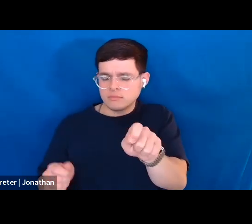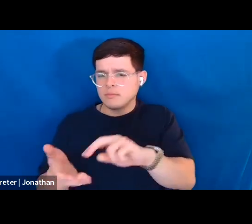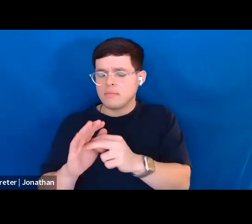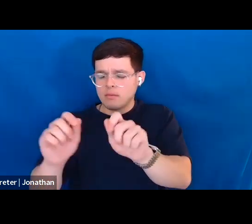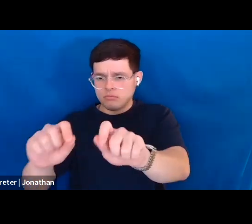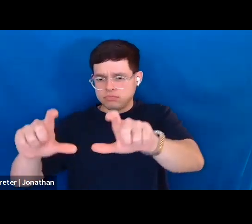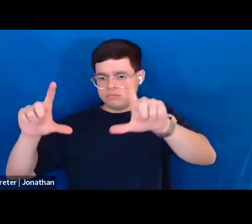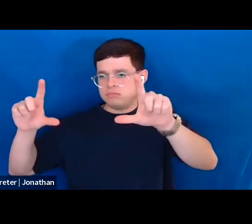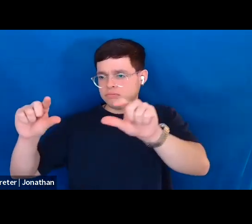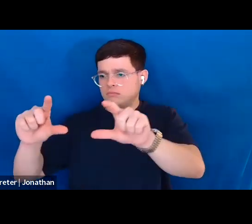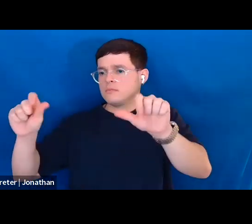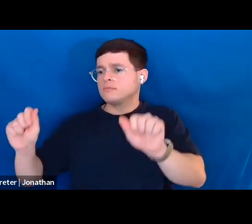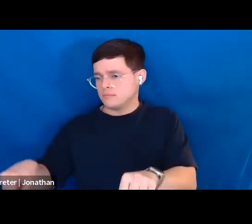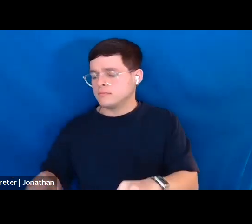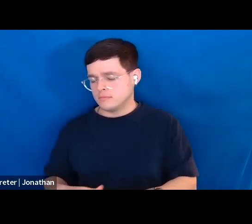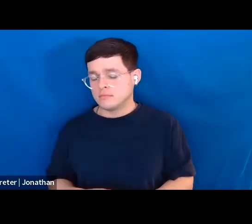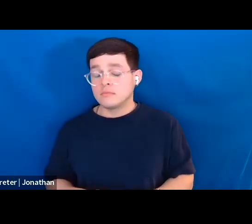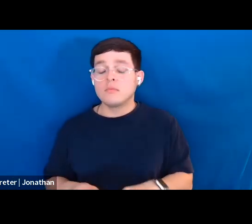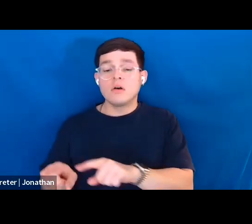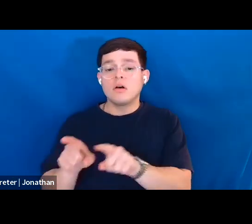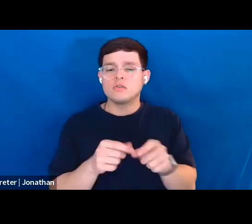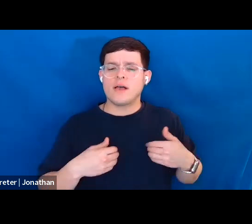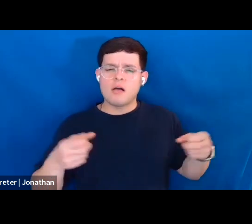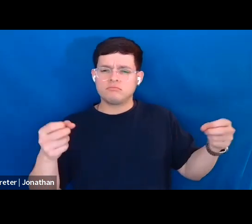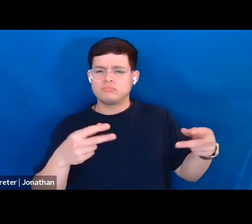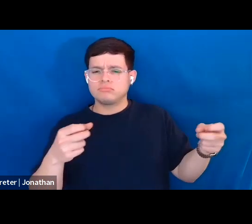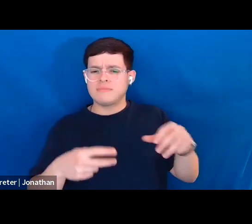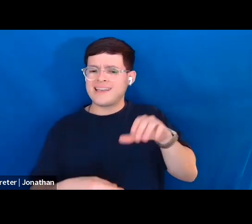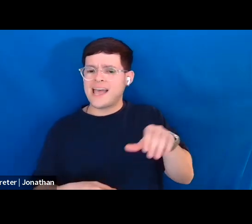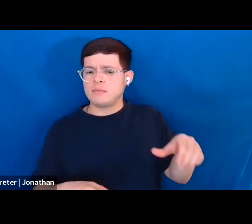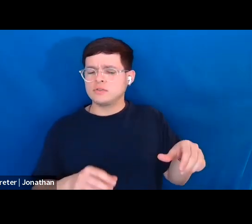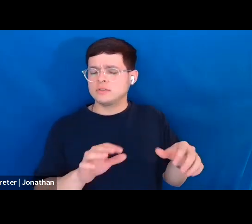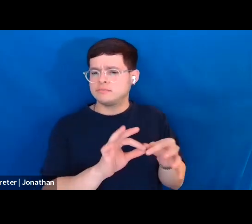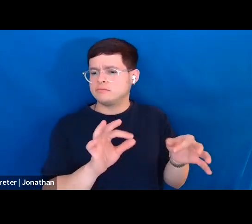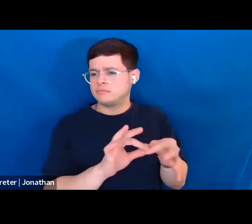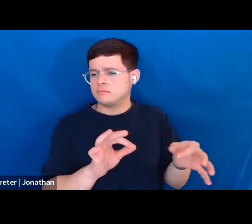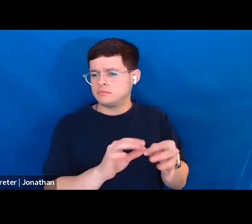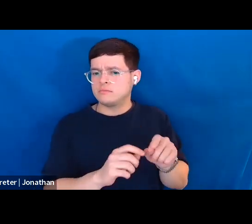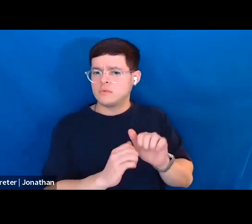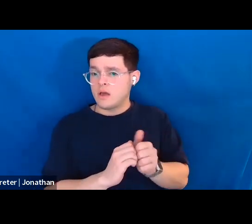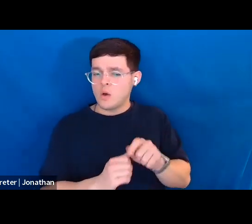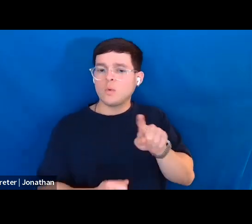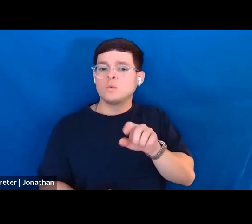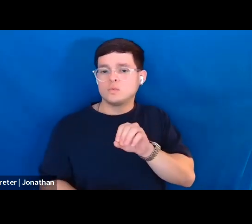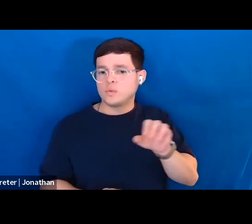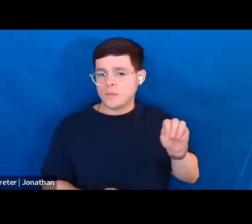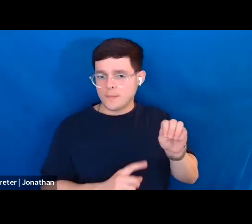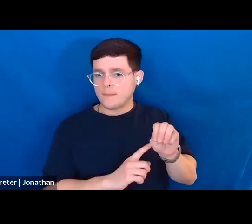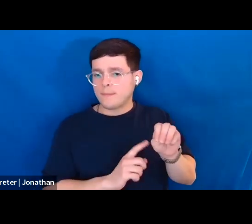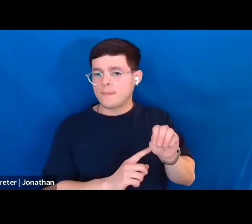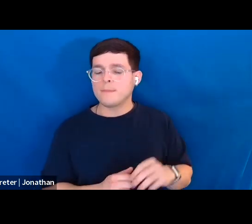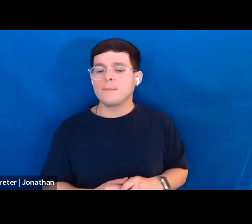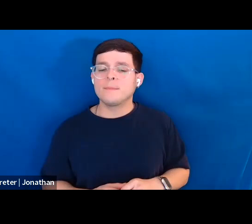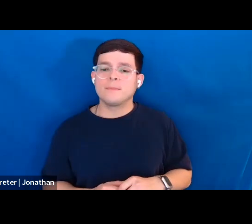We are also providing live captioning via Zoom. To turn this option on, look for